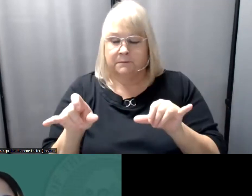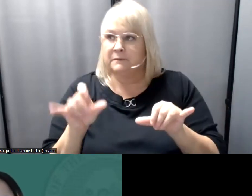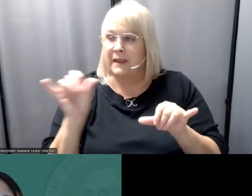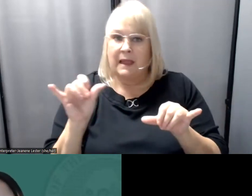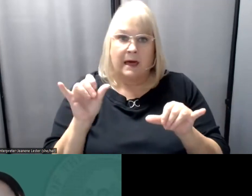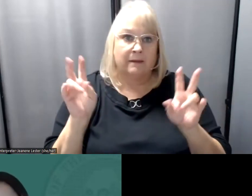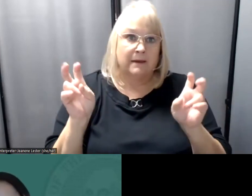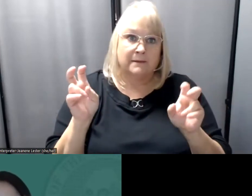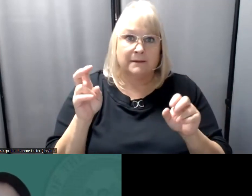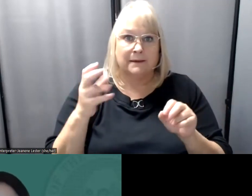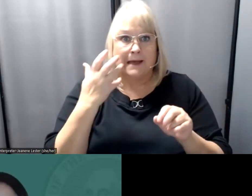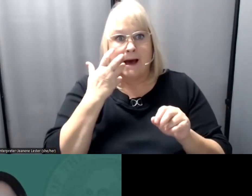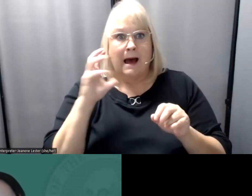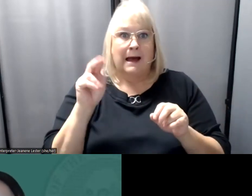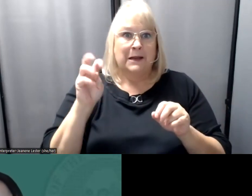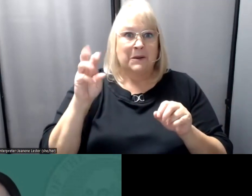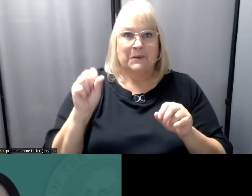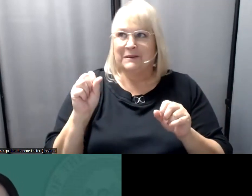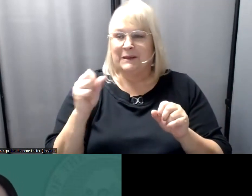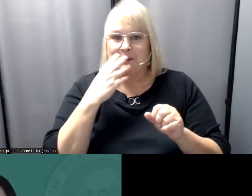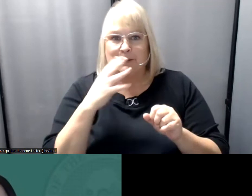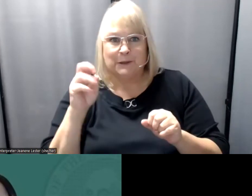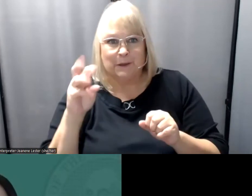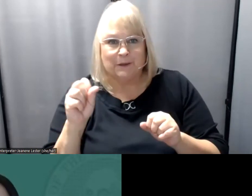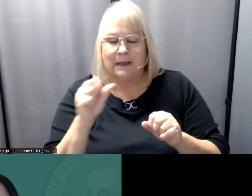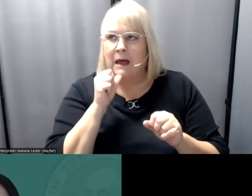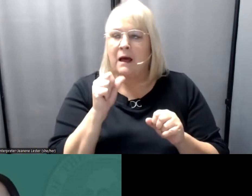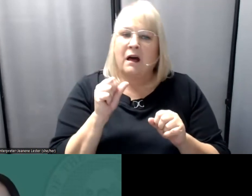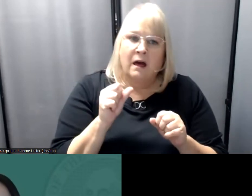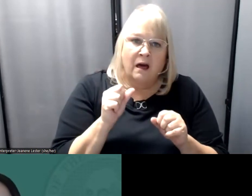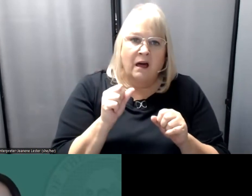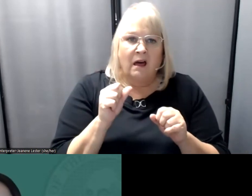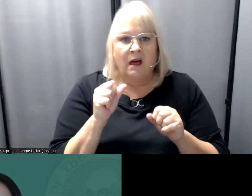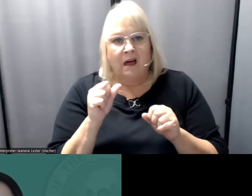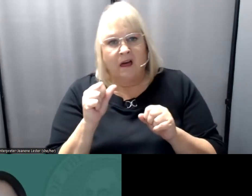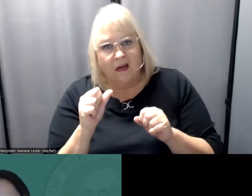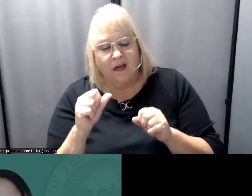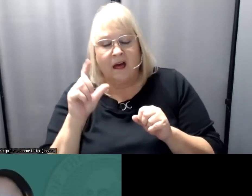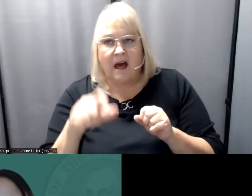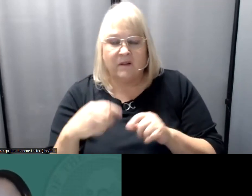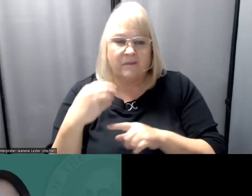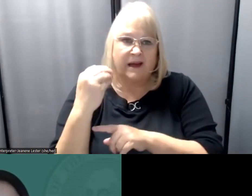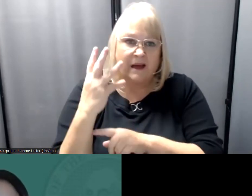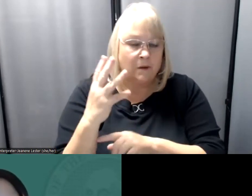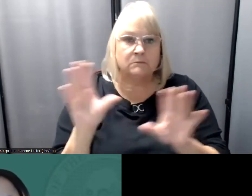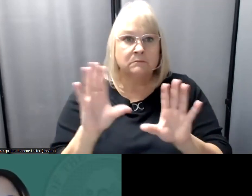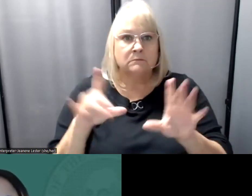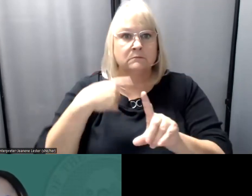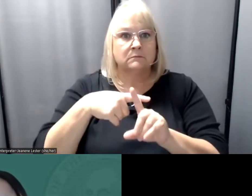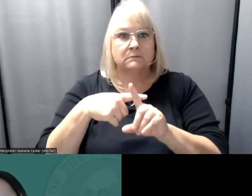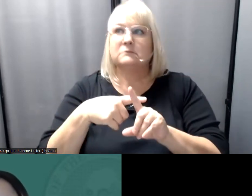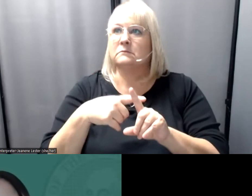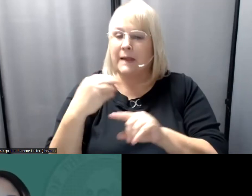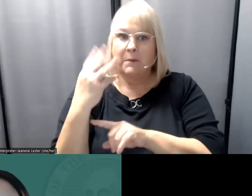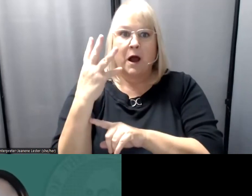news, it's good news versus, oh yeah, I gotta put the camera on. Yeah. Awesome, thank